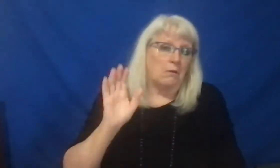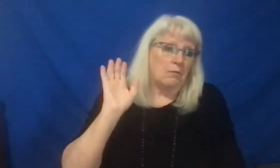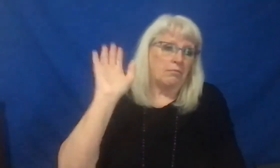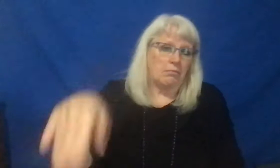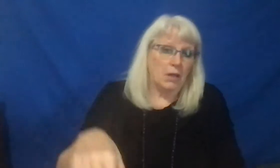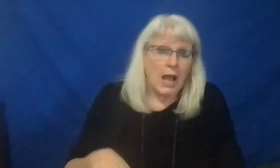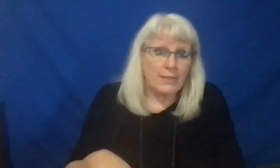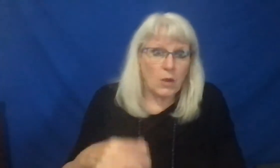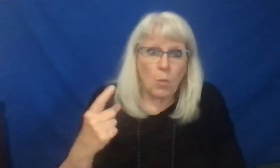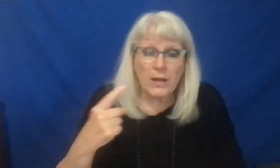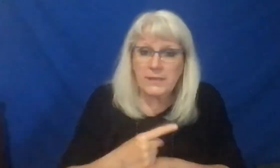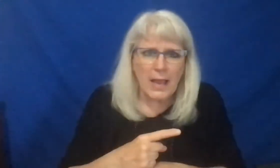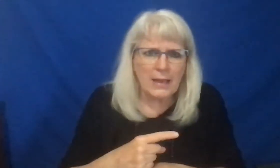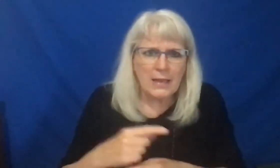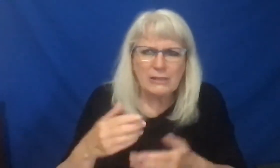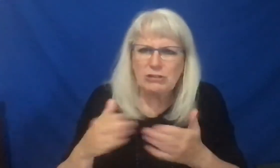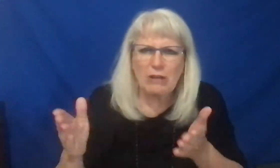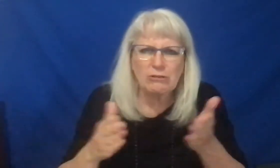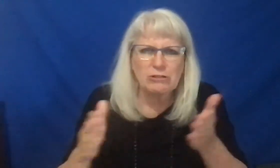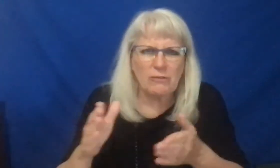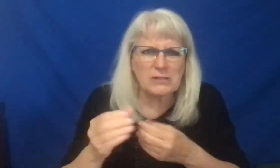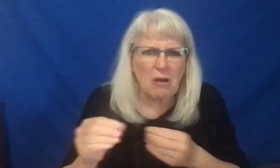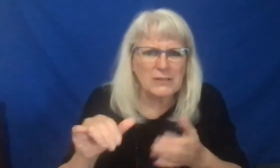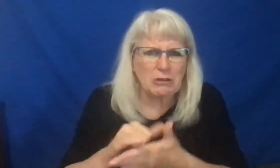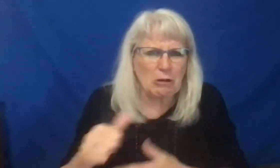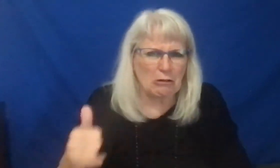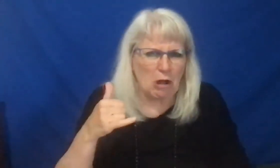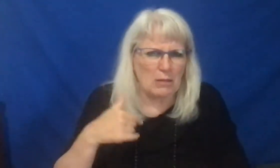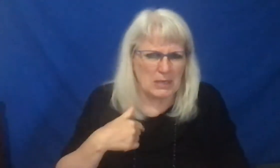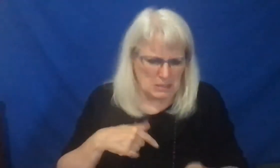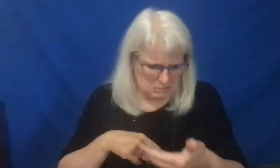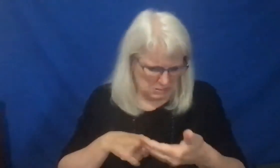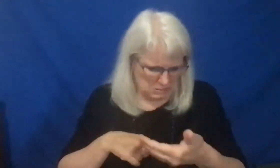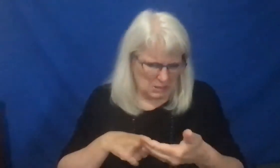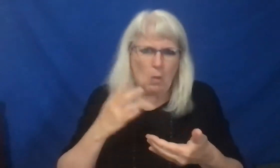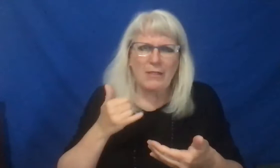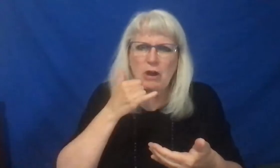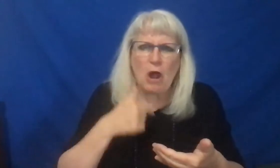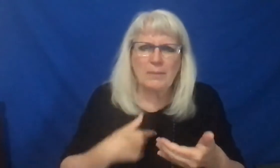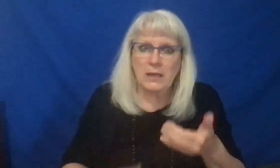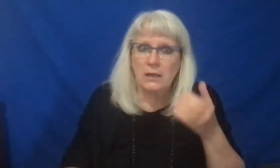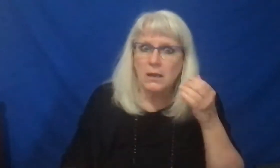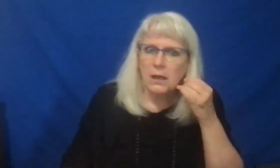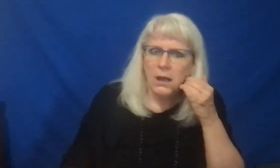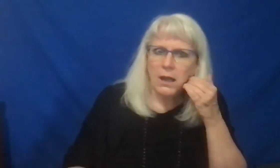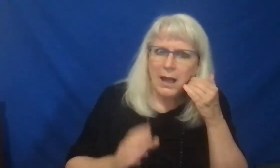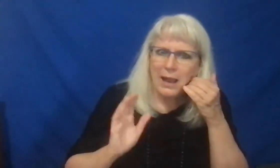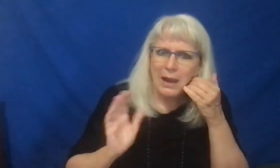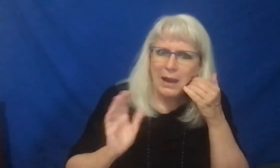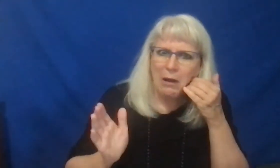Office in New York. I'm like, why are they calling me? Again, that's the theme of this: fraud. Like, who am